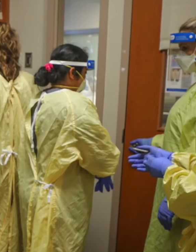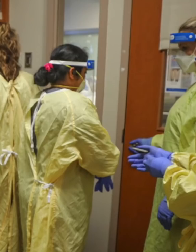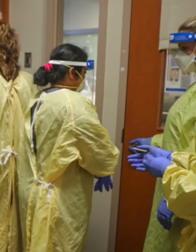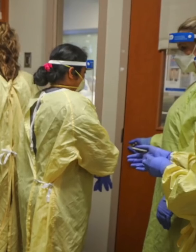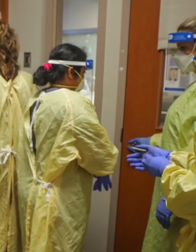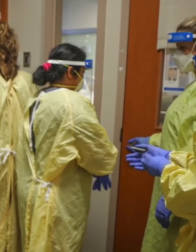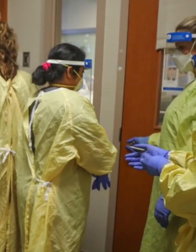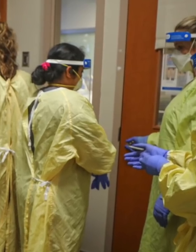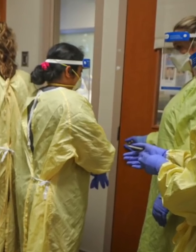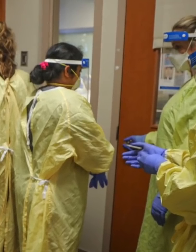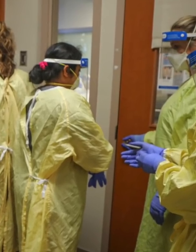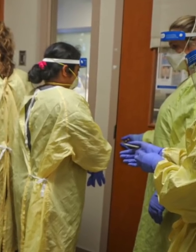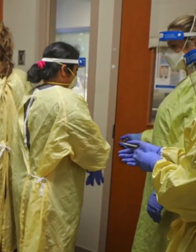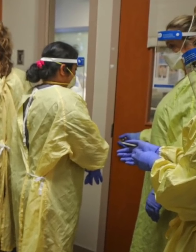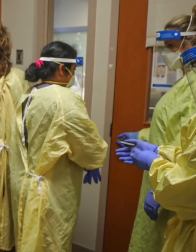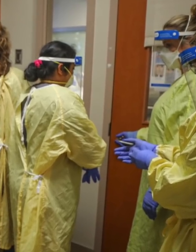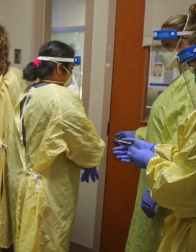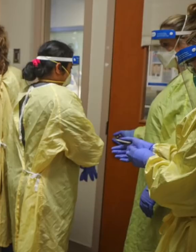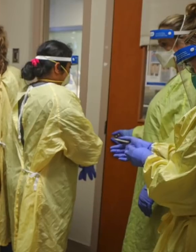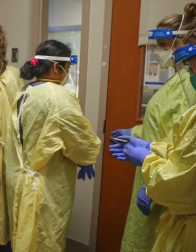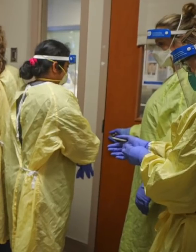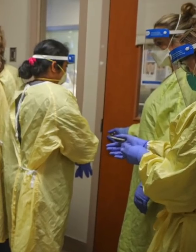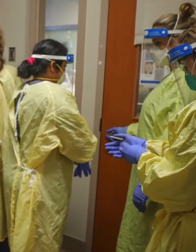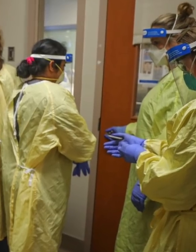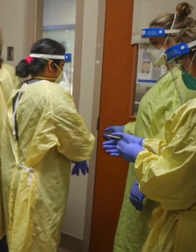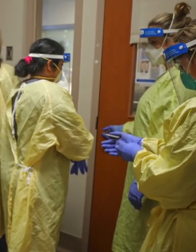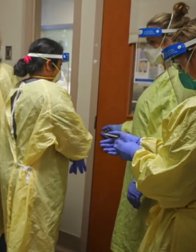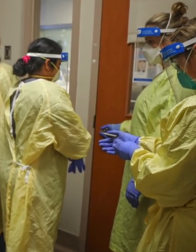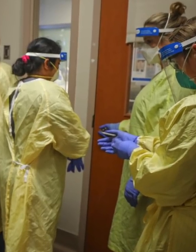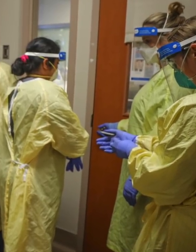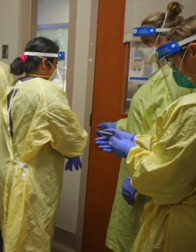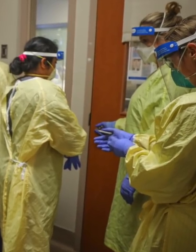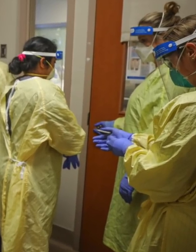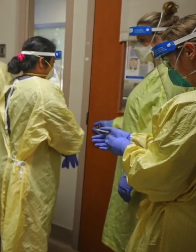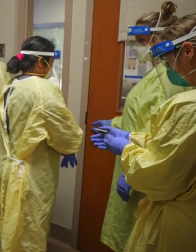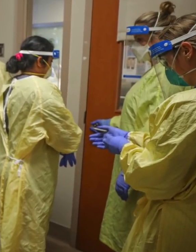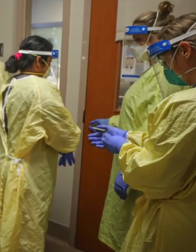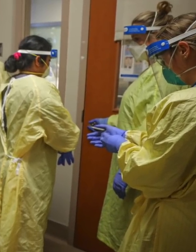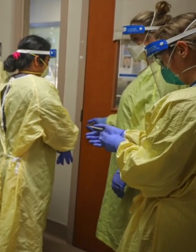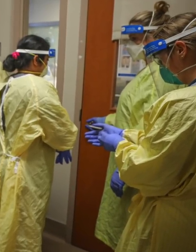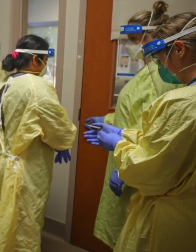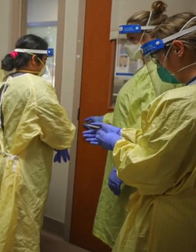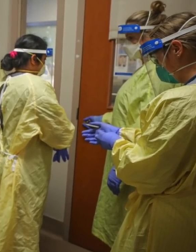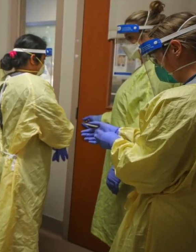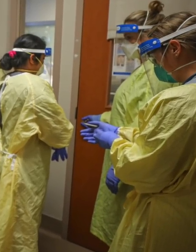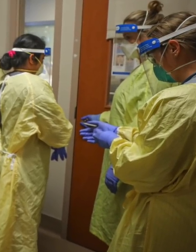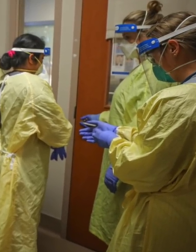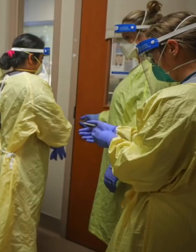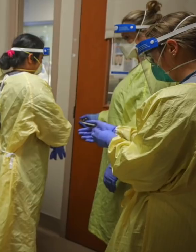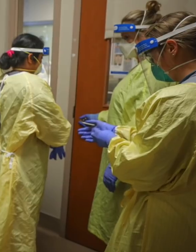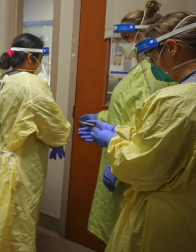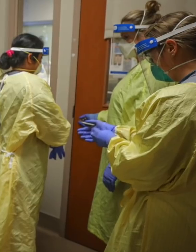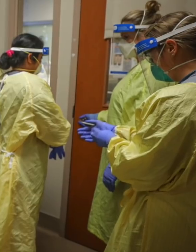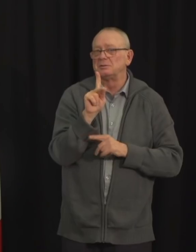and risk for the staff. The first acute care staff will come from Foothills and Peter Lougheed Centre in